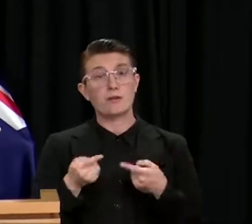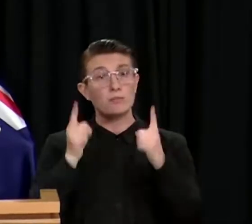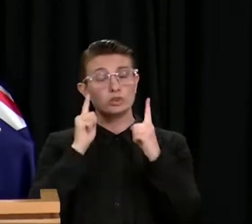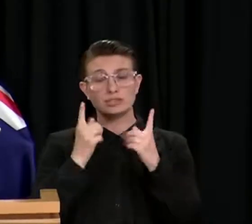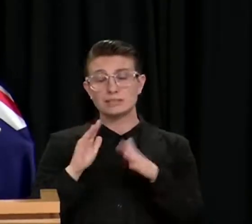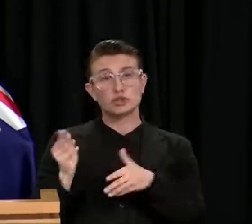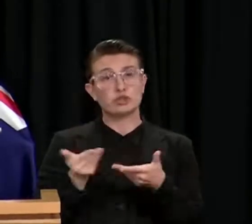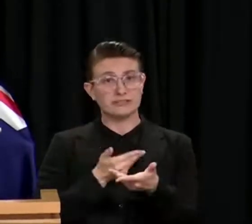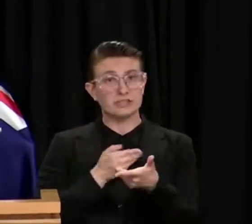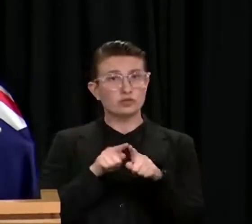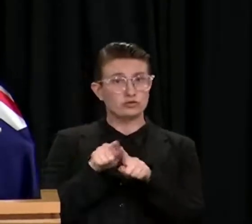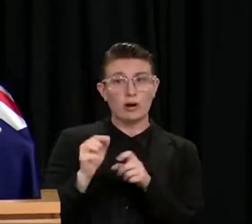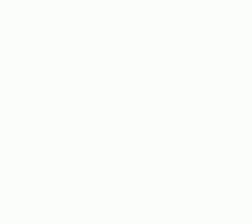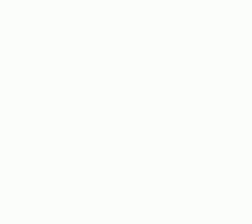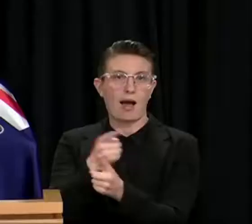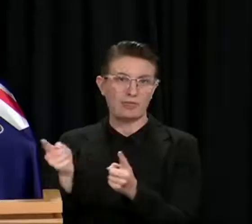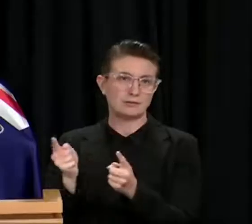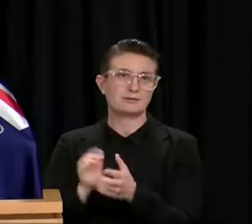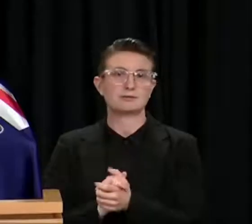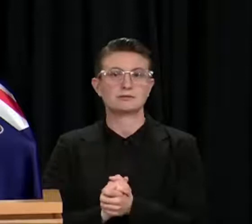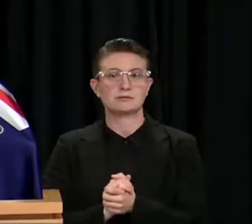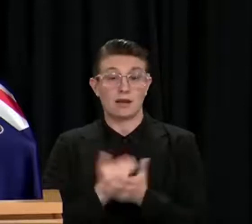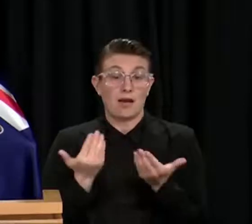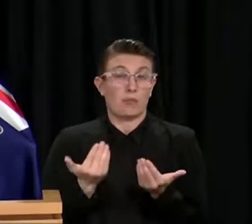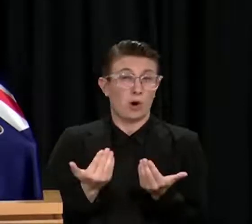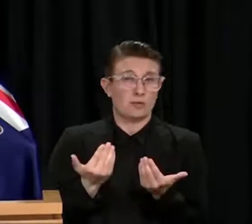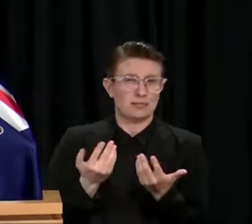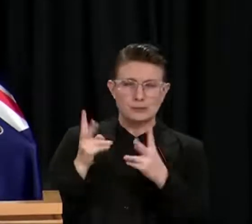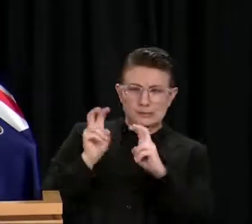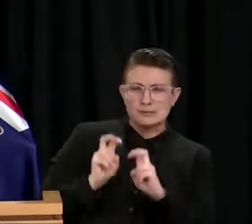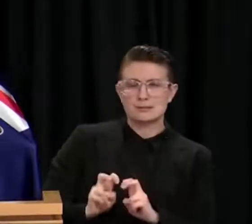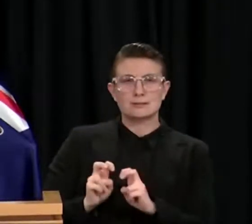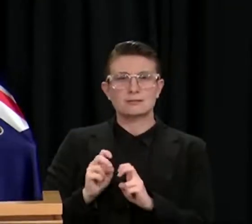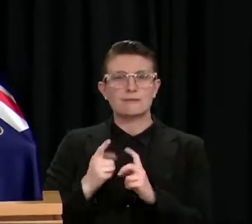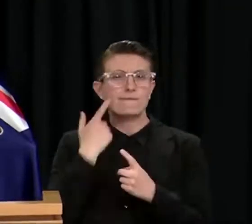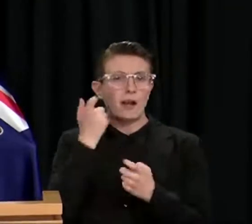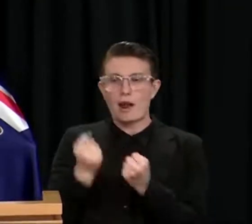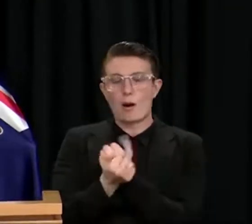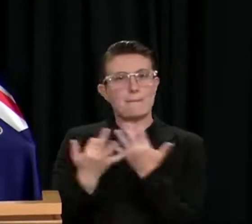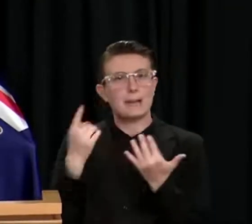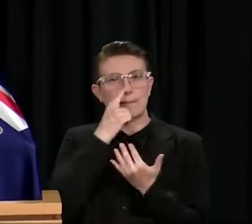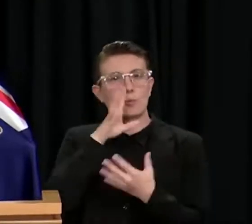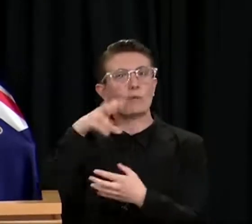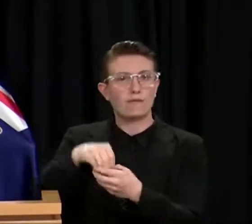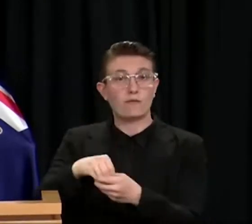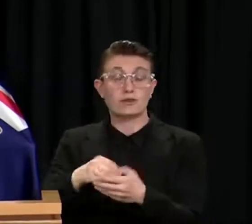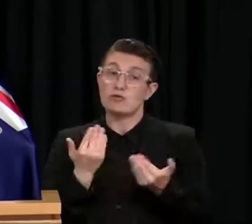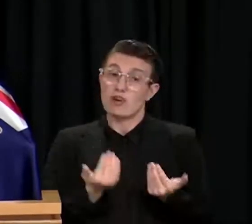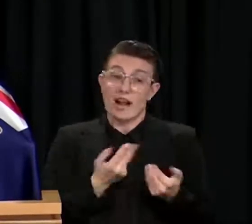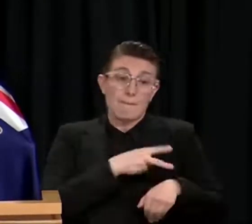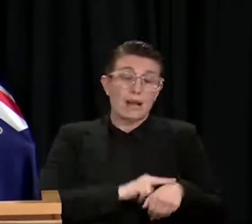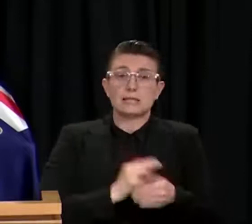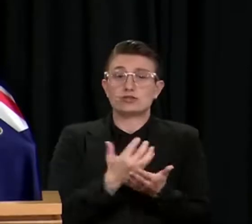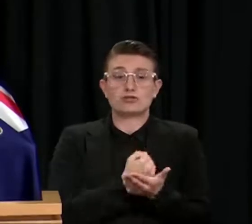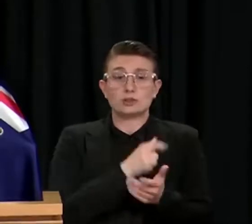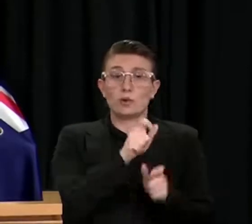everyone involved, including rescue staff. At this stage, it is too dangerous for police and rescue services to go to the island.